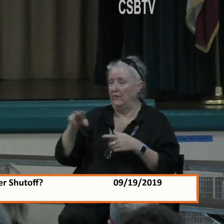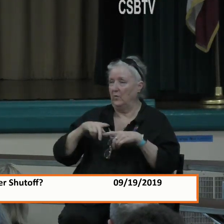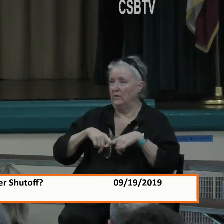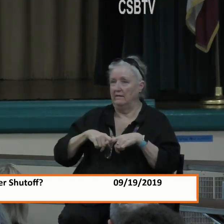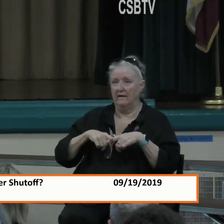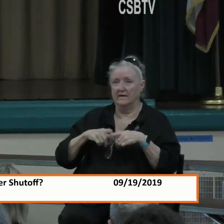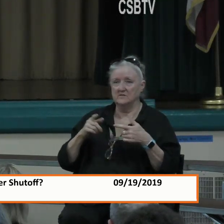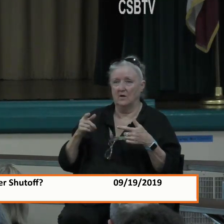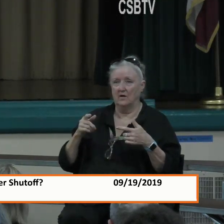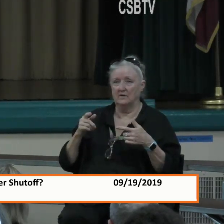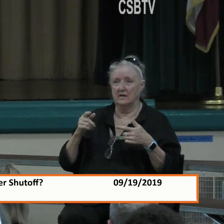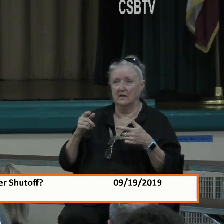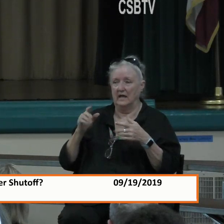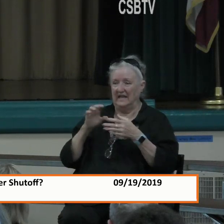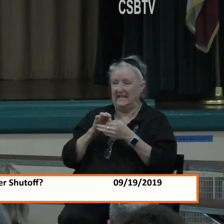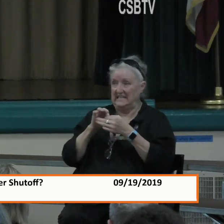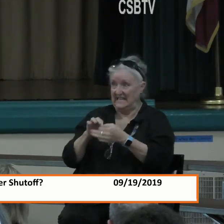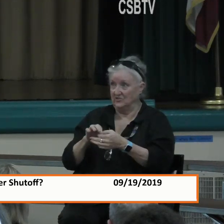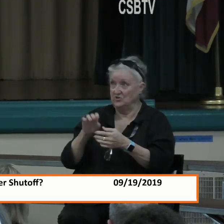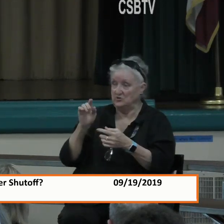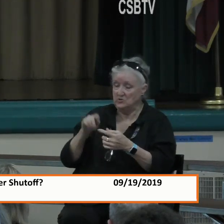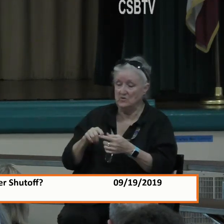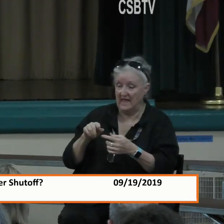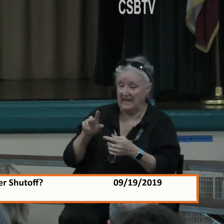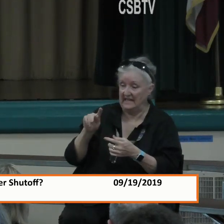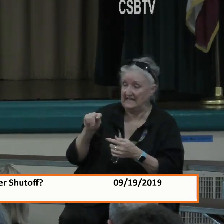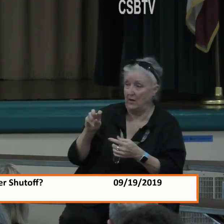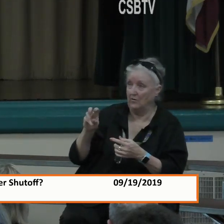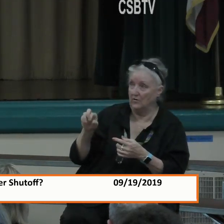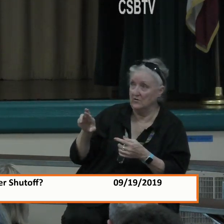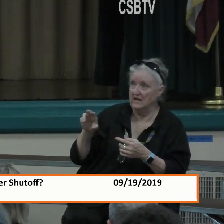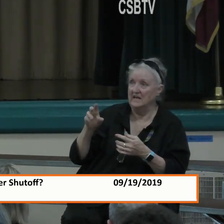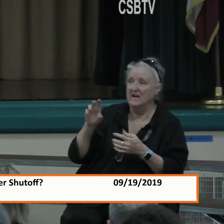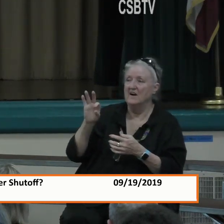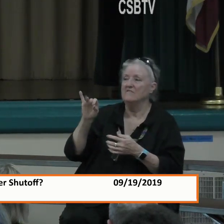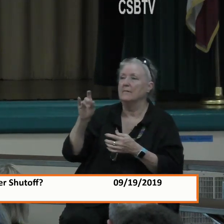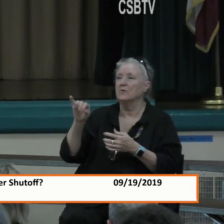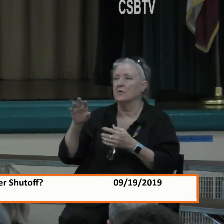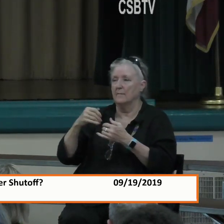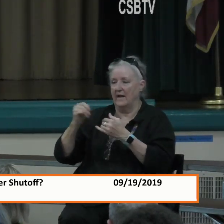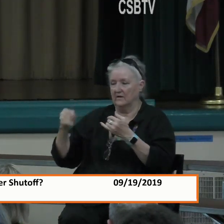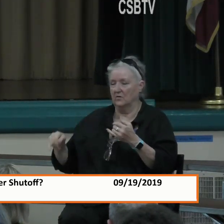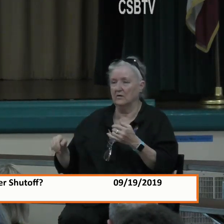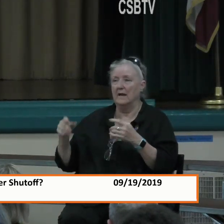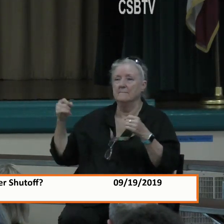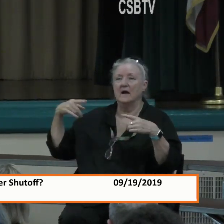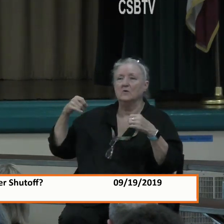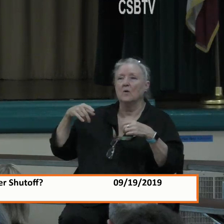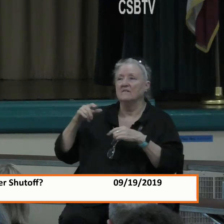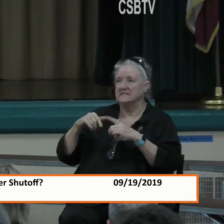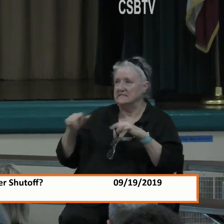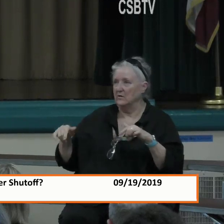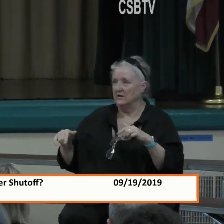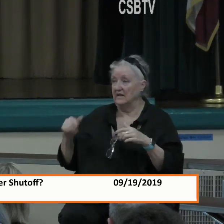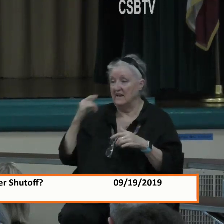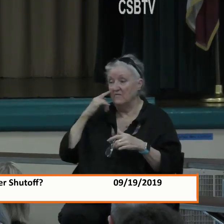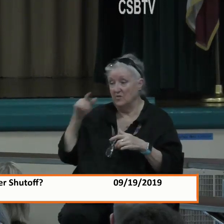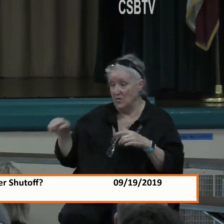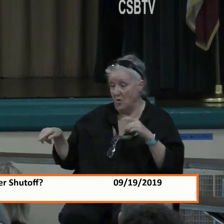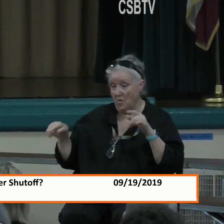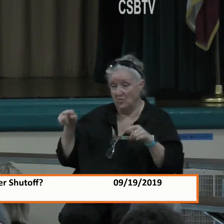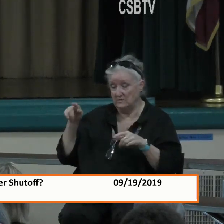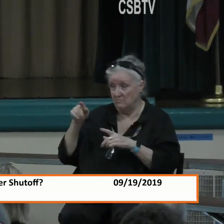relies on a connection to that tower. So fiber backhaul, microwave, etc. If in fact those